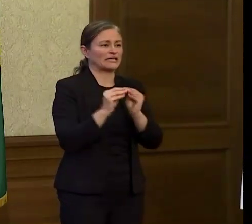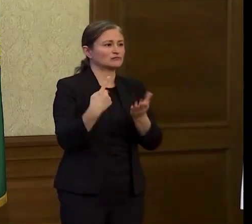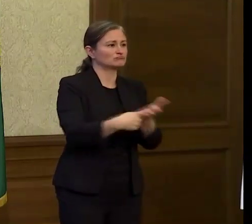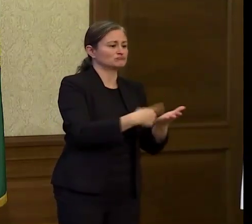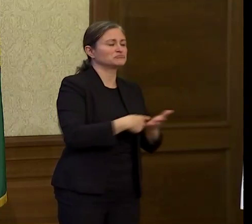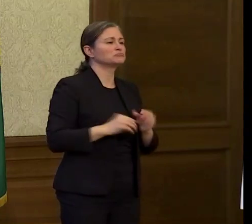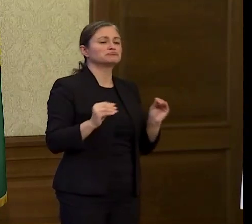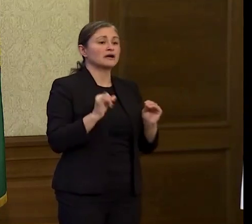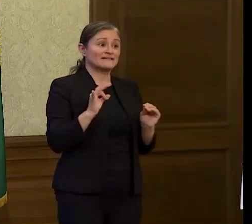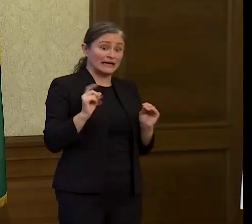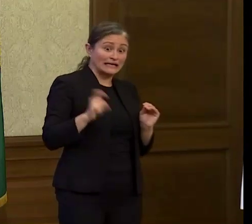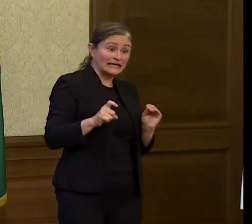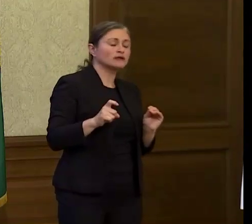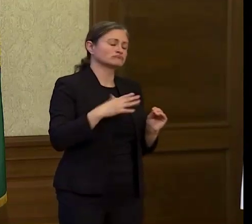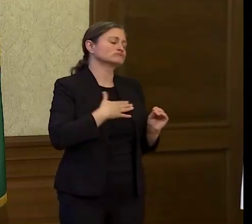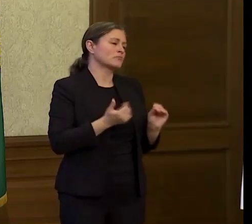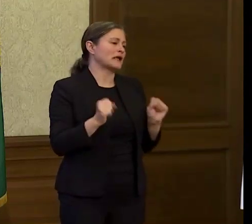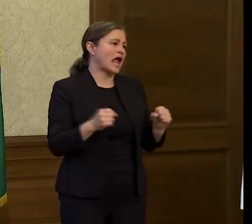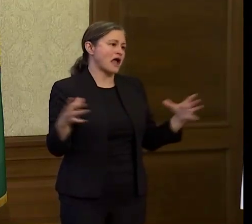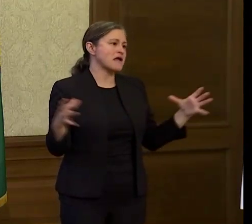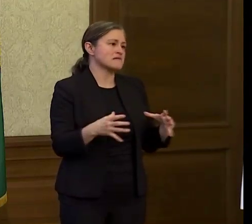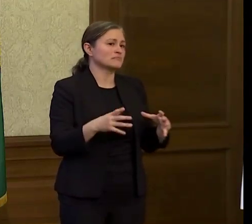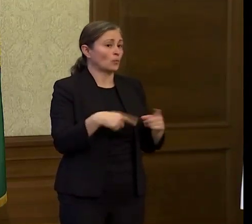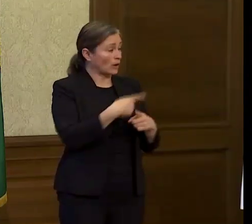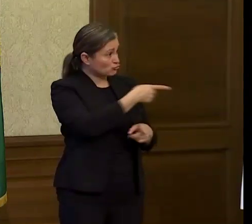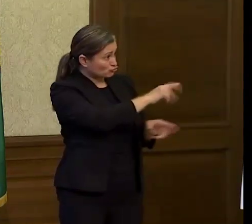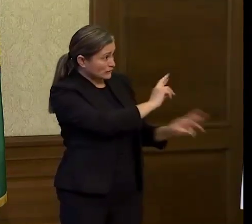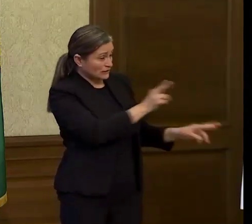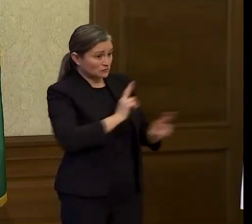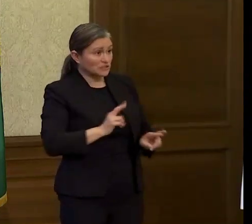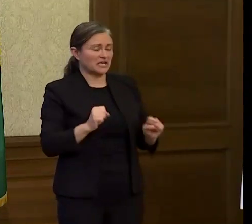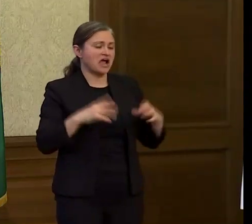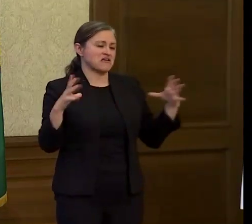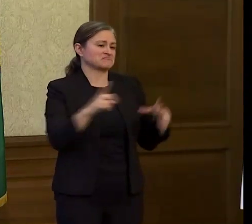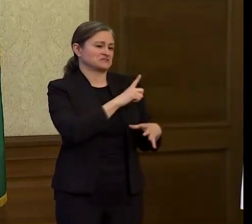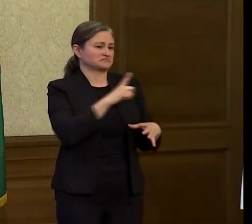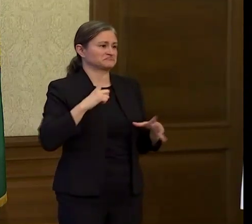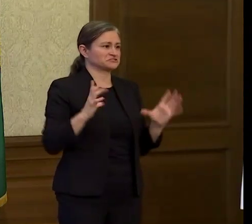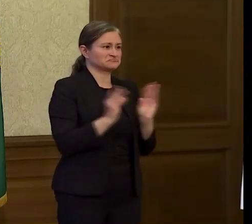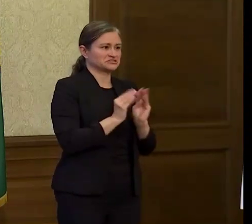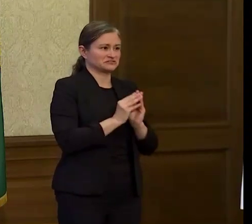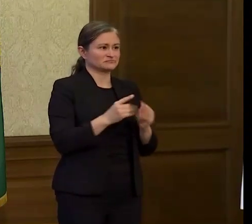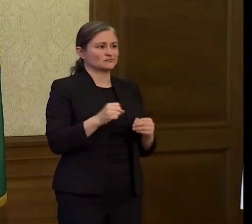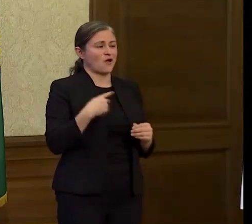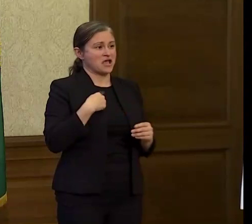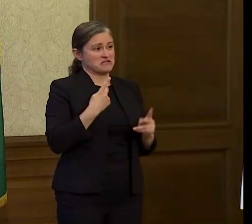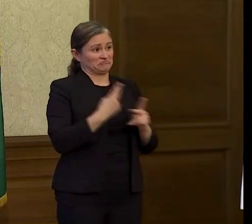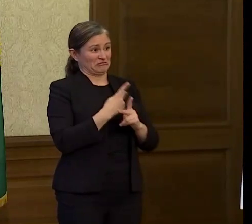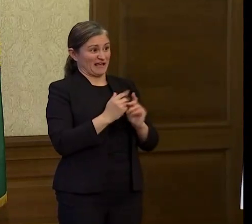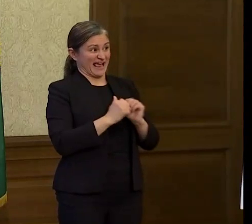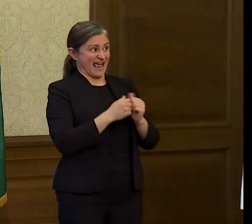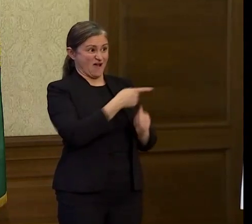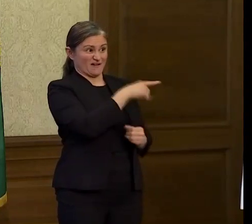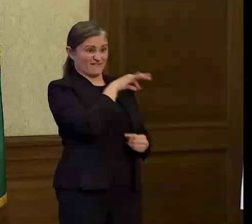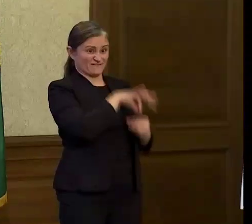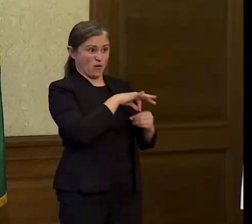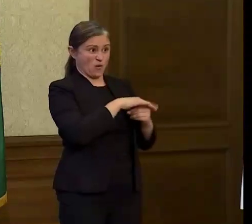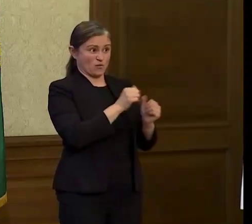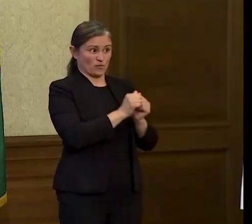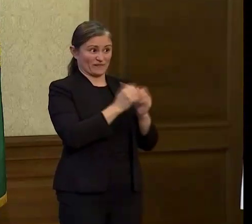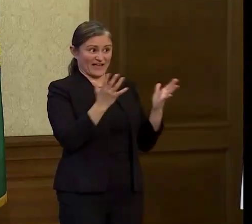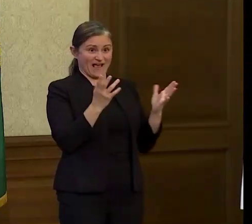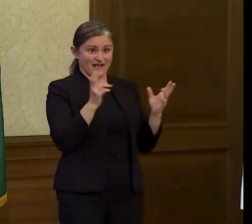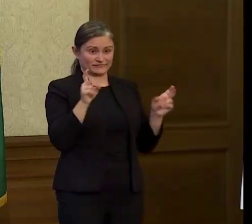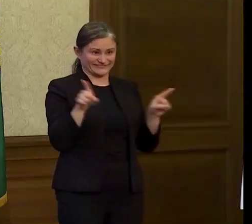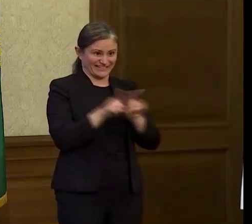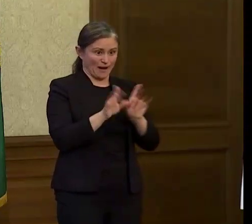action, and they have found a way to even, we believe, vote without having to be too close to themselves. So we'll be